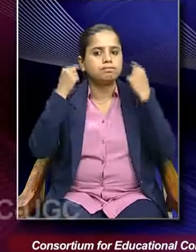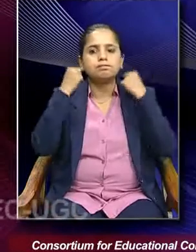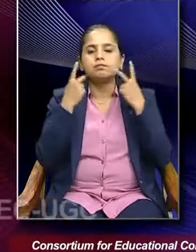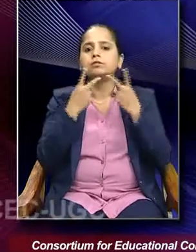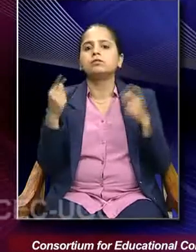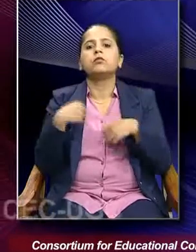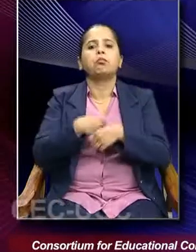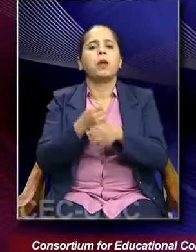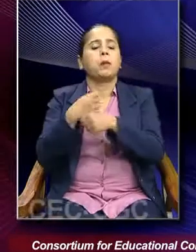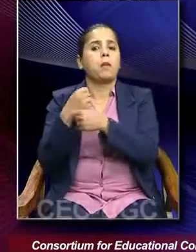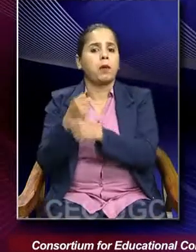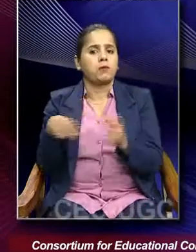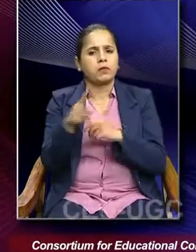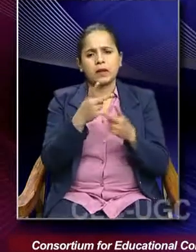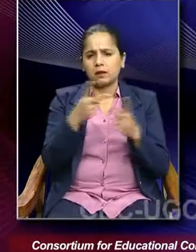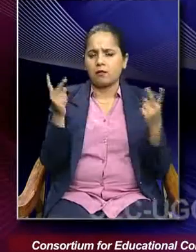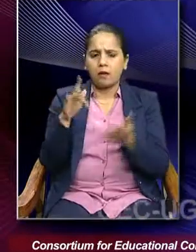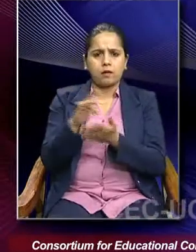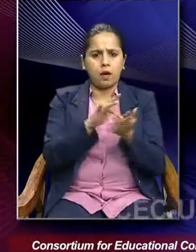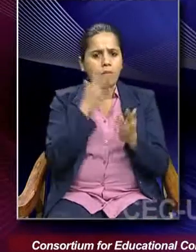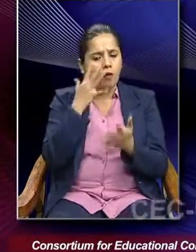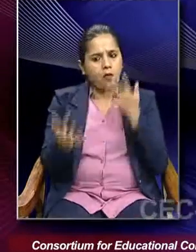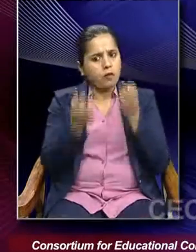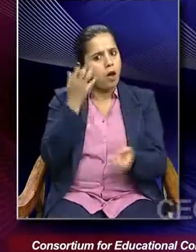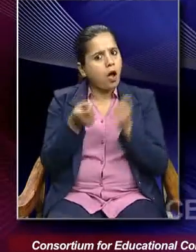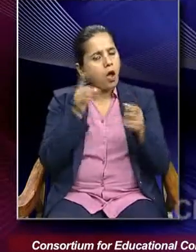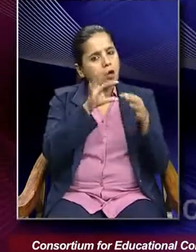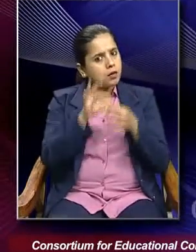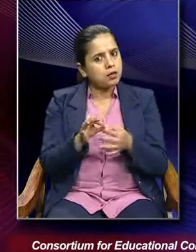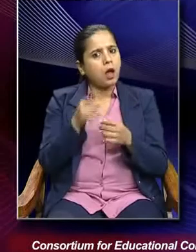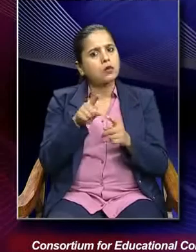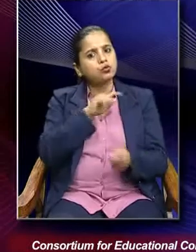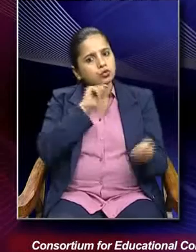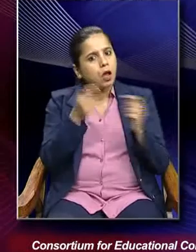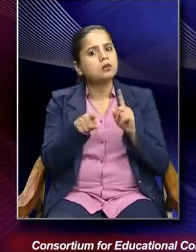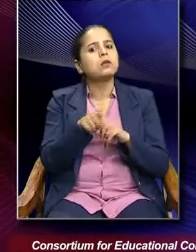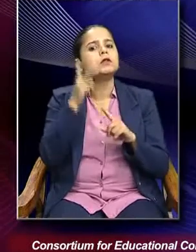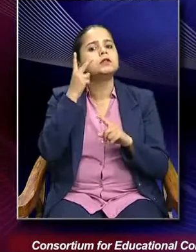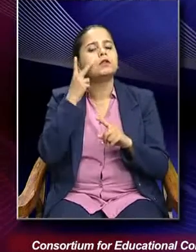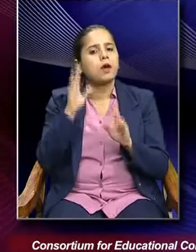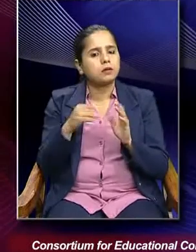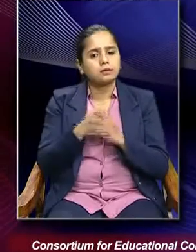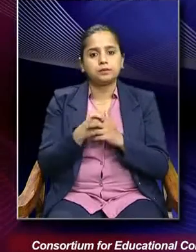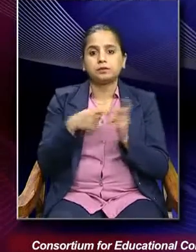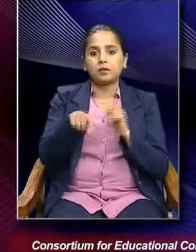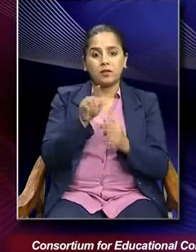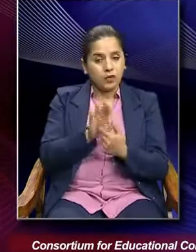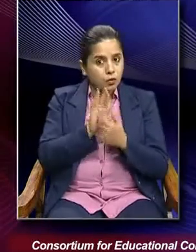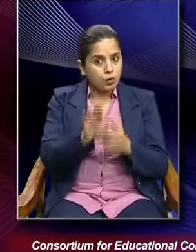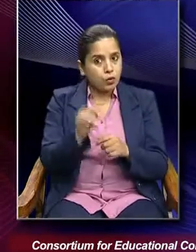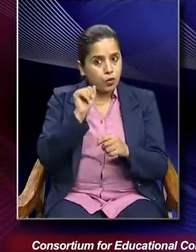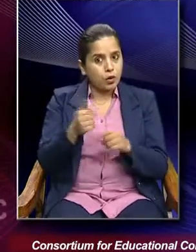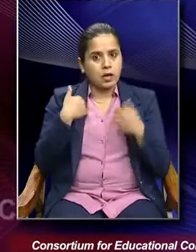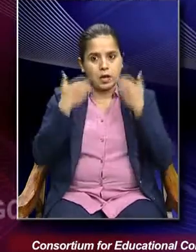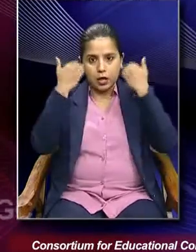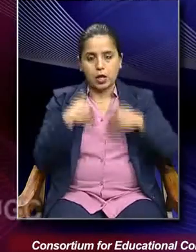at different sites belonging to this civilization. Their depiction of